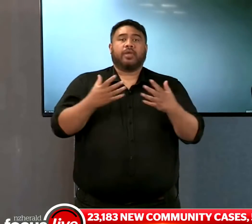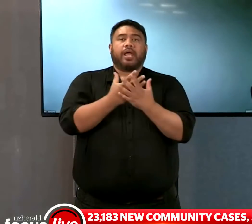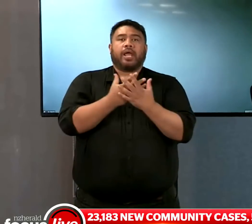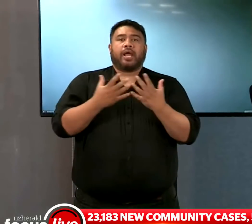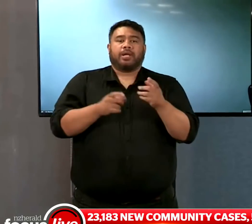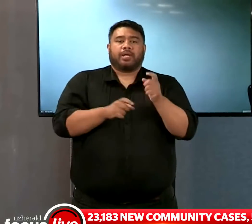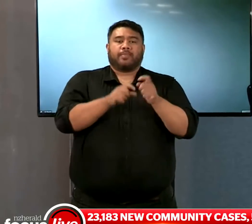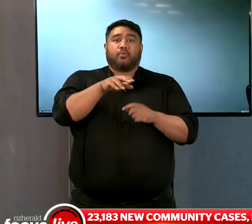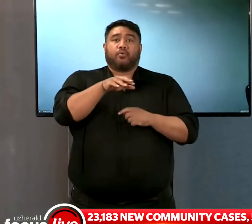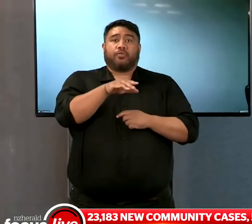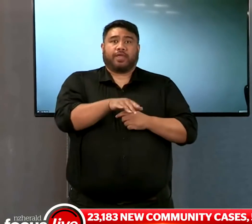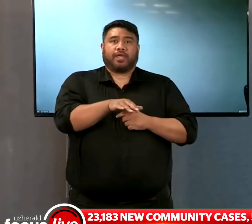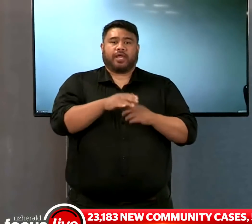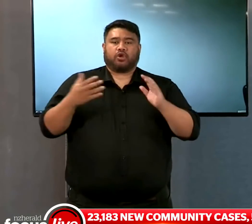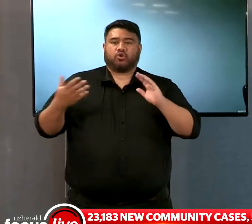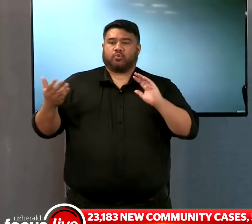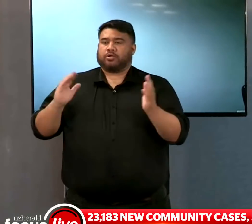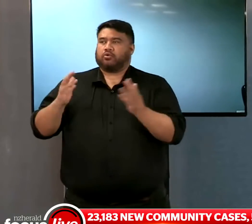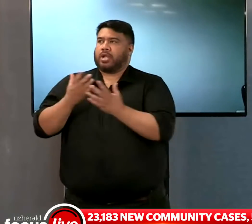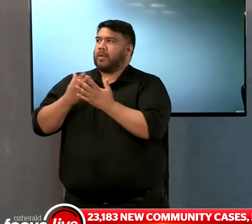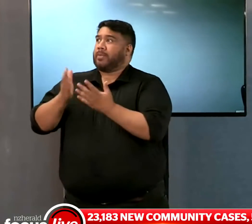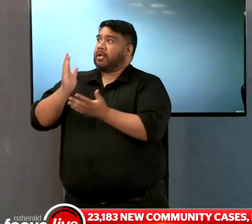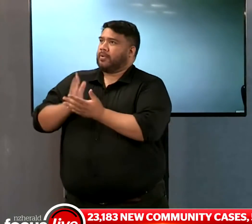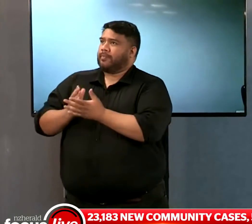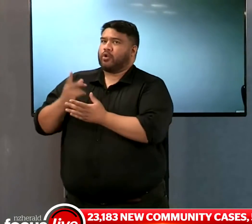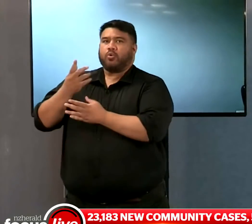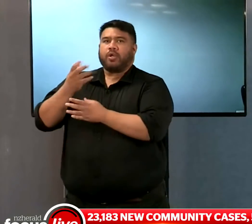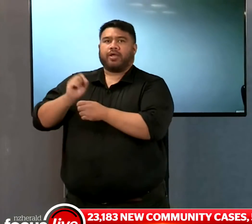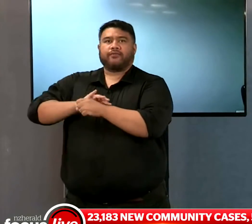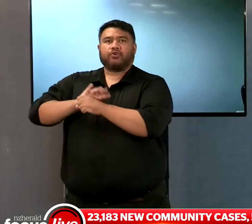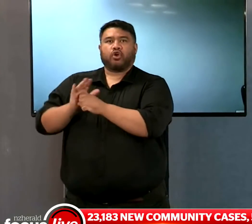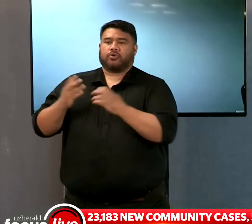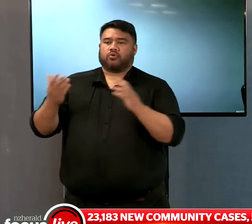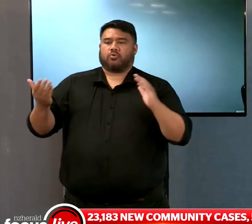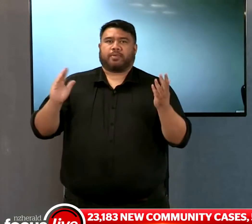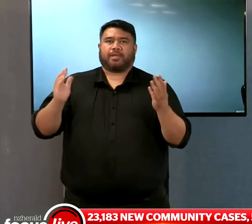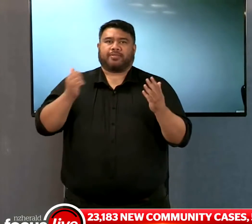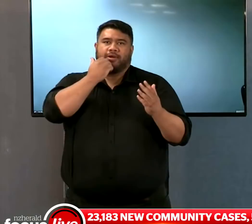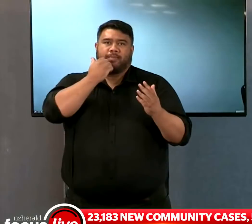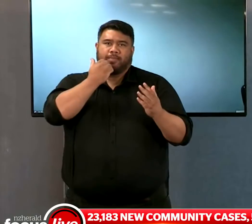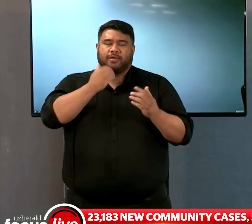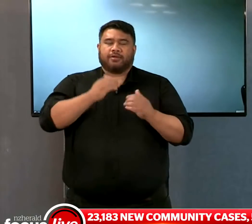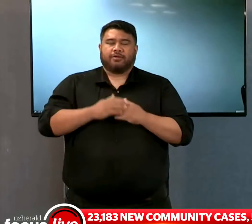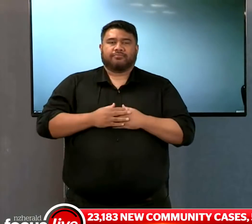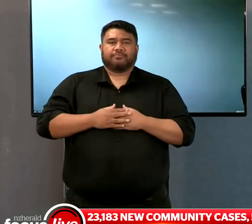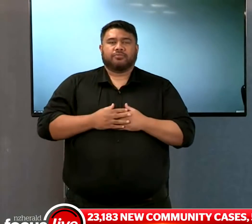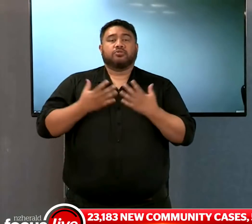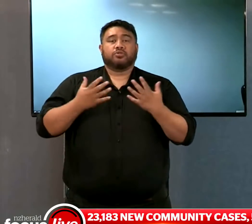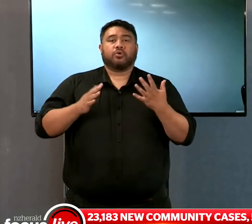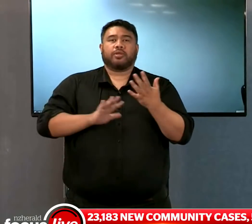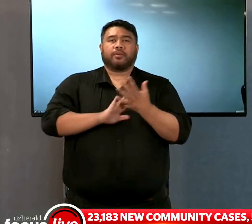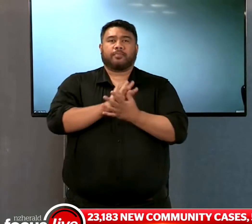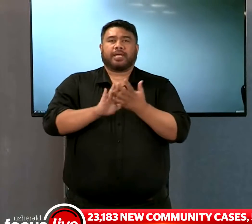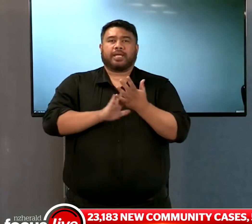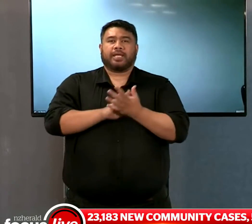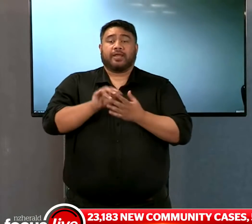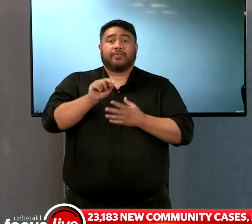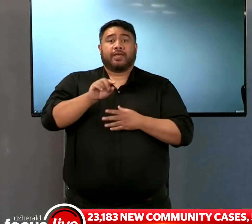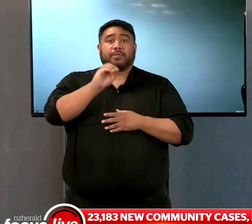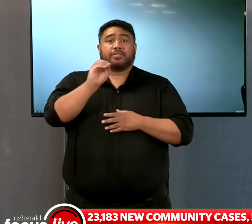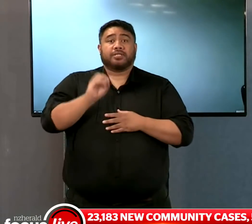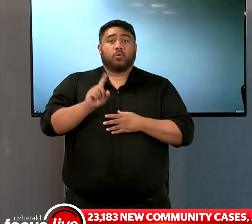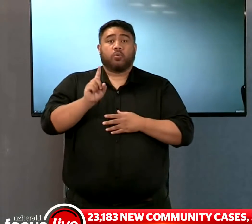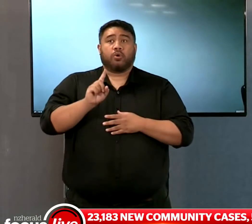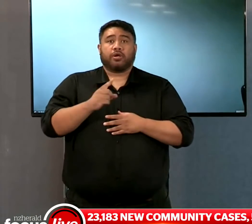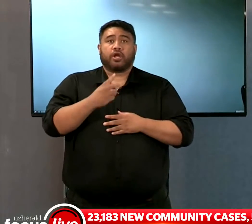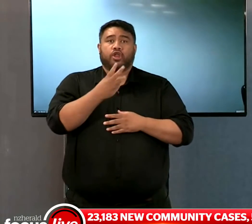the number of current cases, which are those people who have been diagnosed in the last 21 days. And at the moment, that rate is just 3.5